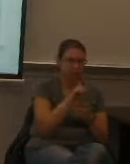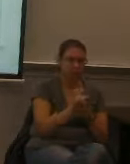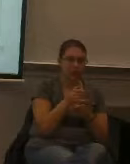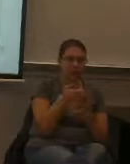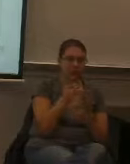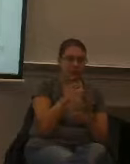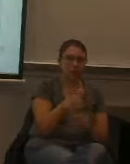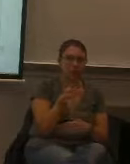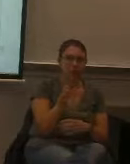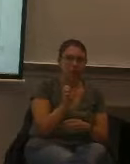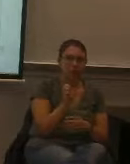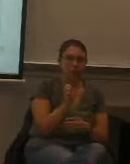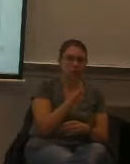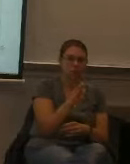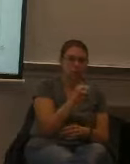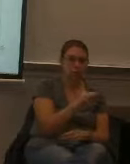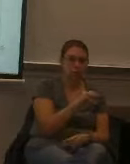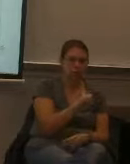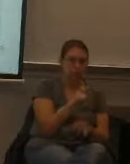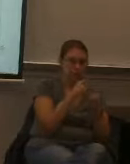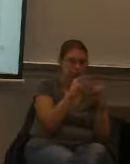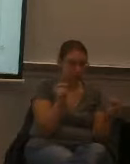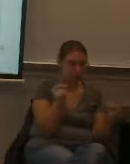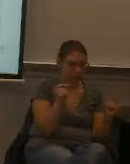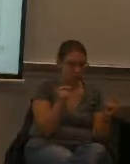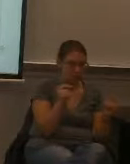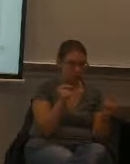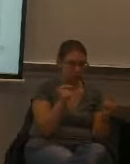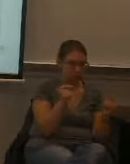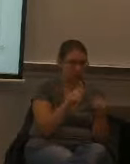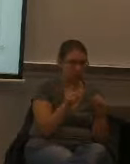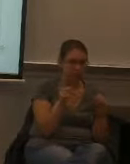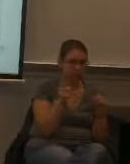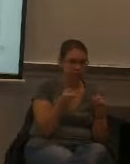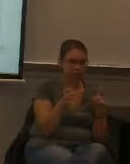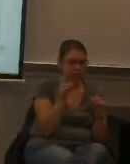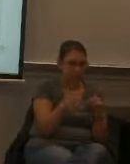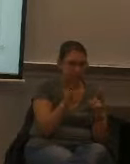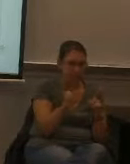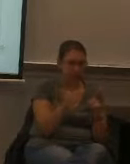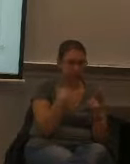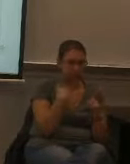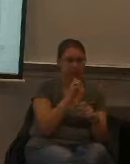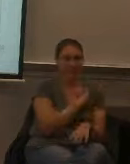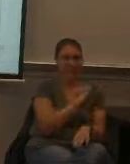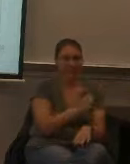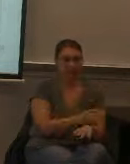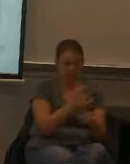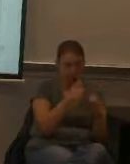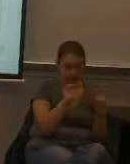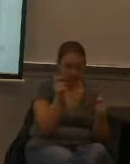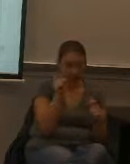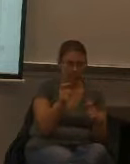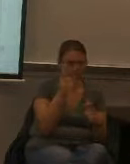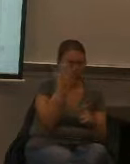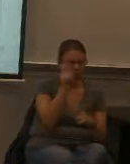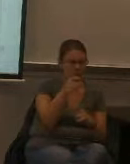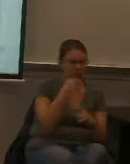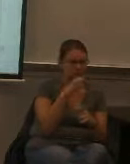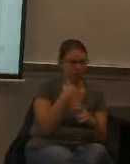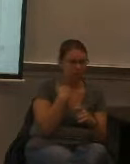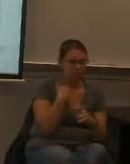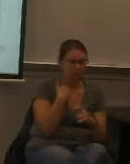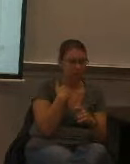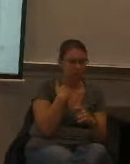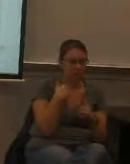be a biomass pyramid, right? But what there has to be is an energy pyramid. So why does there have to be an energy